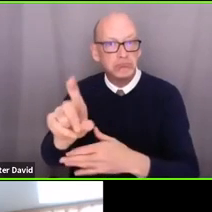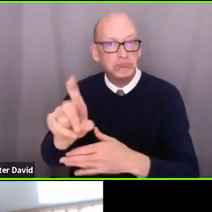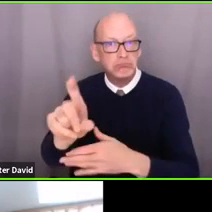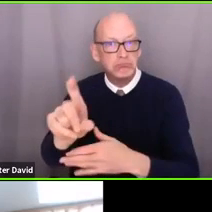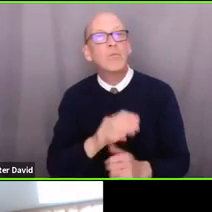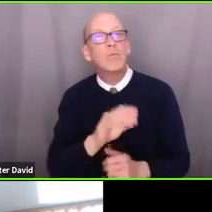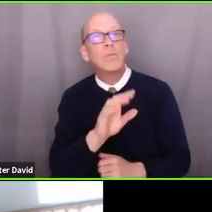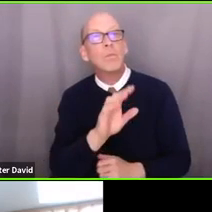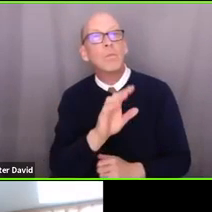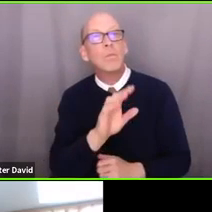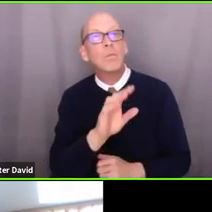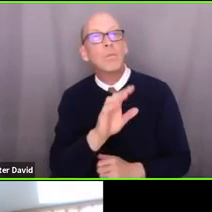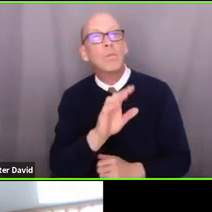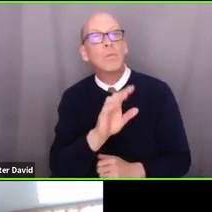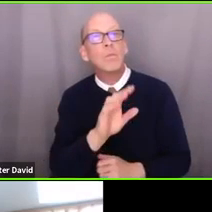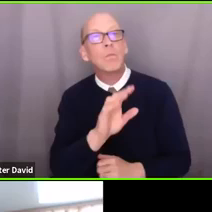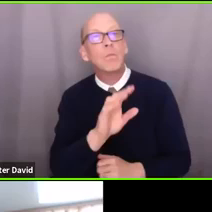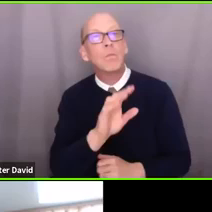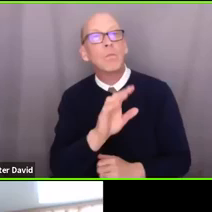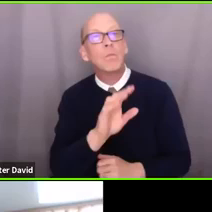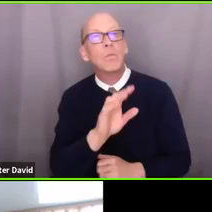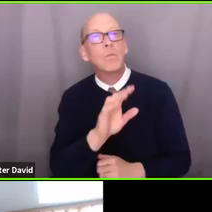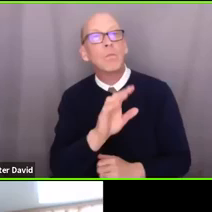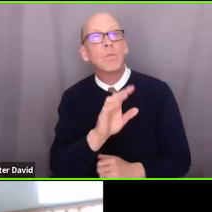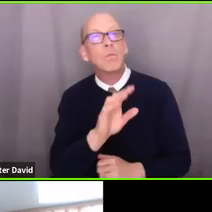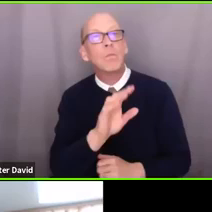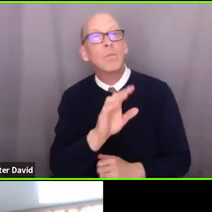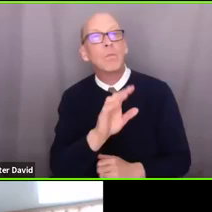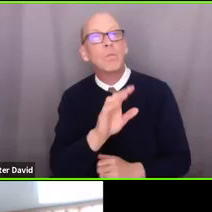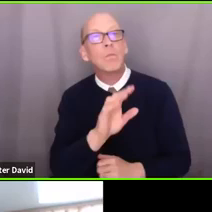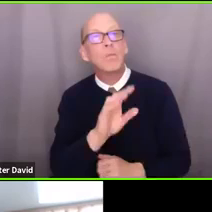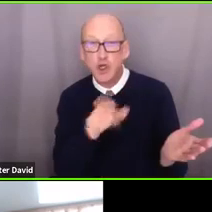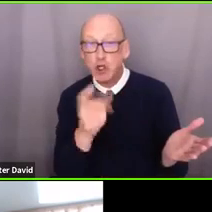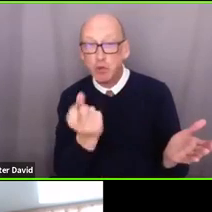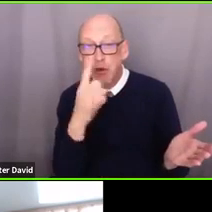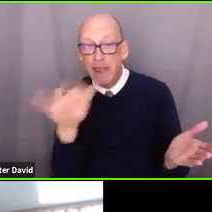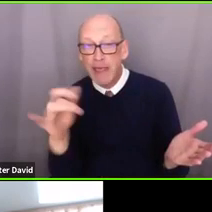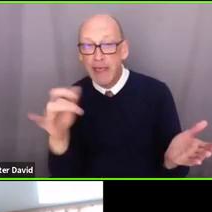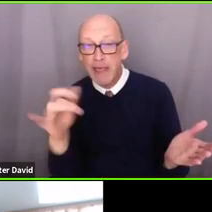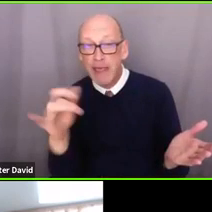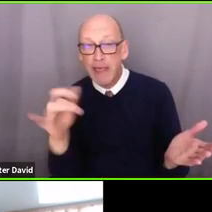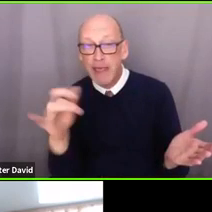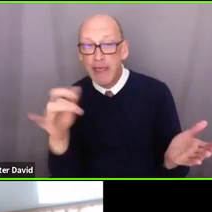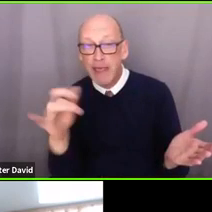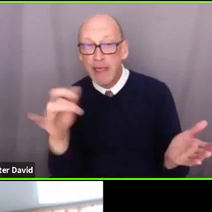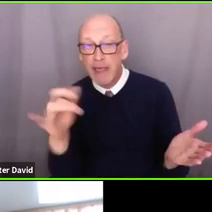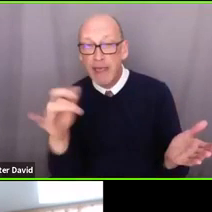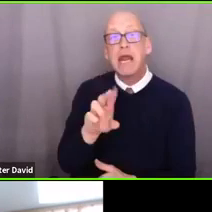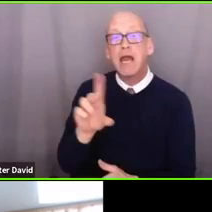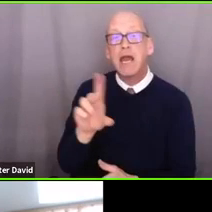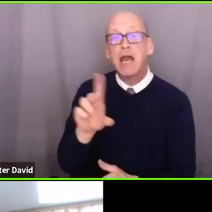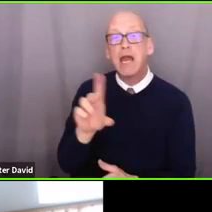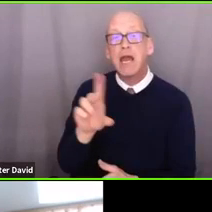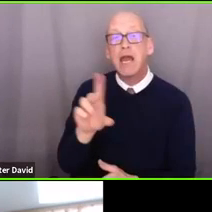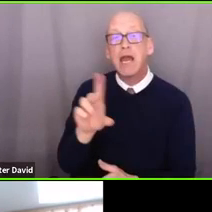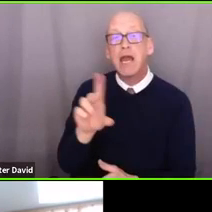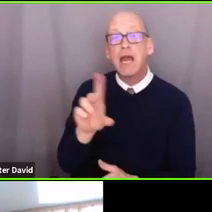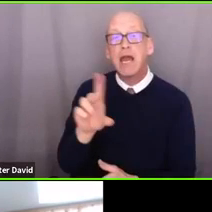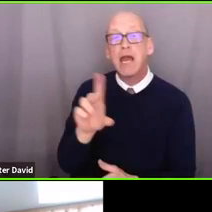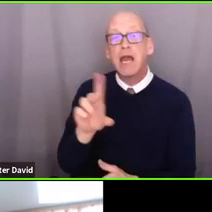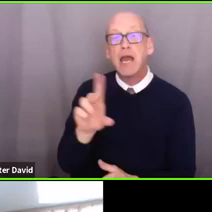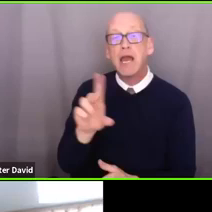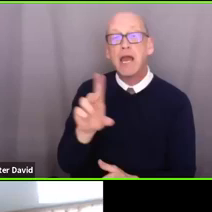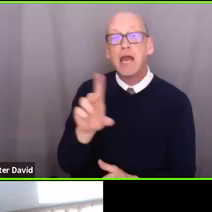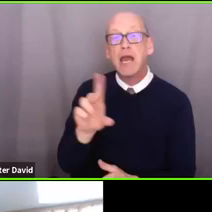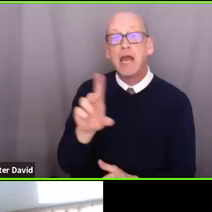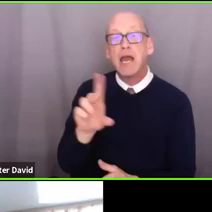I'm sorry, Doc, do you understand the question? Yeah, and I think this is going to be really more of an epi team question.